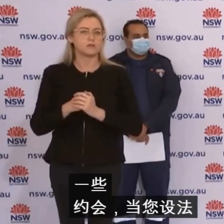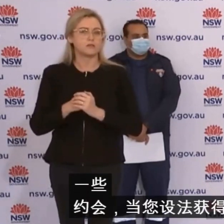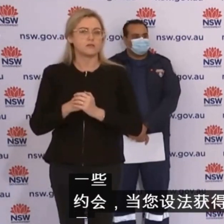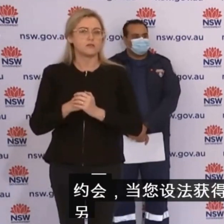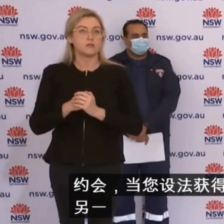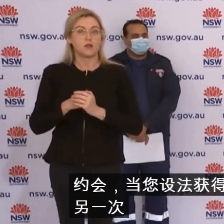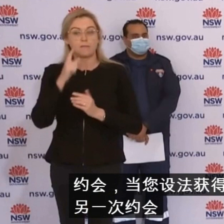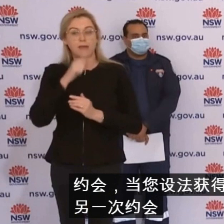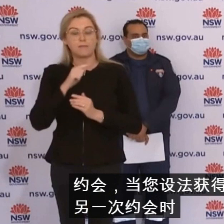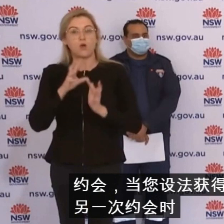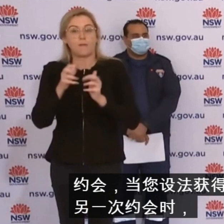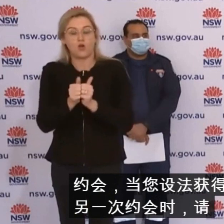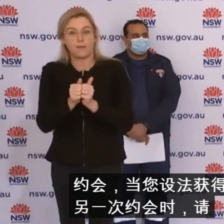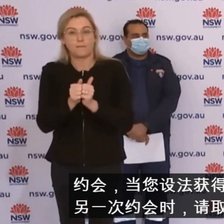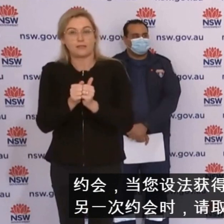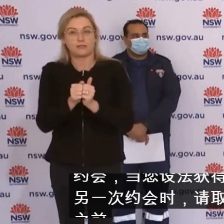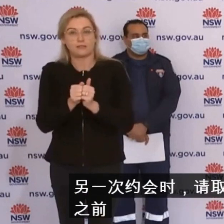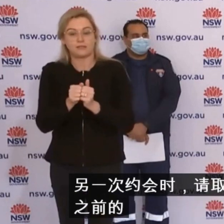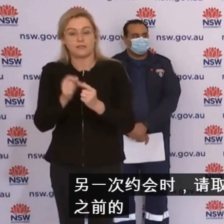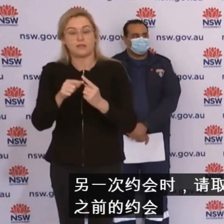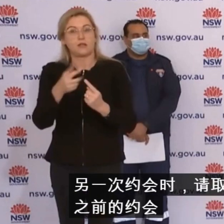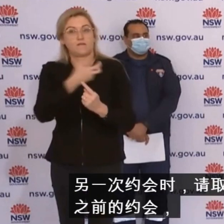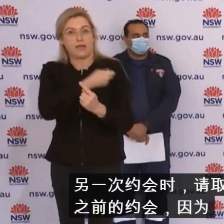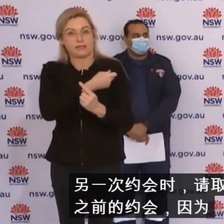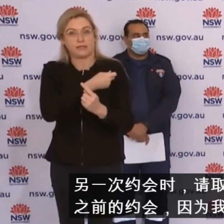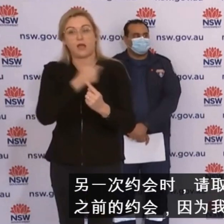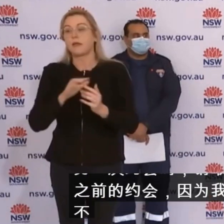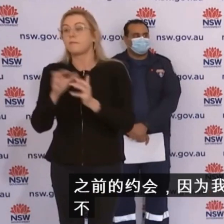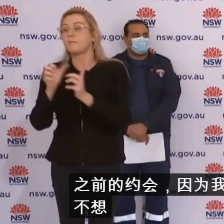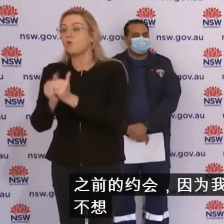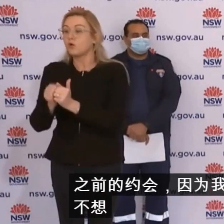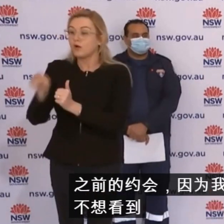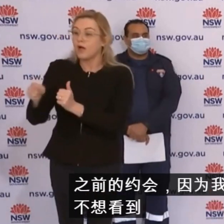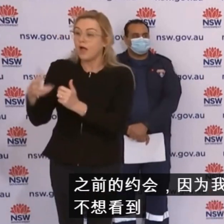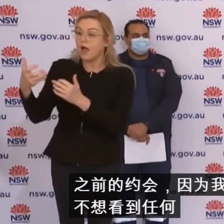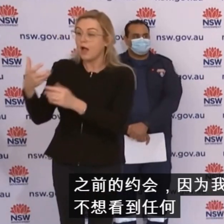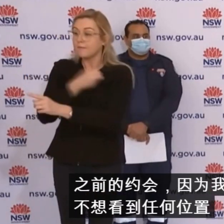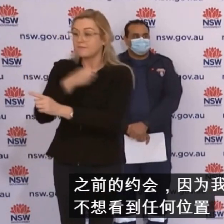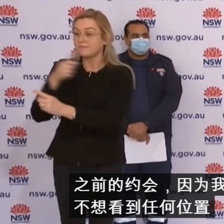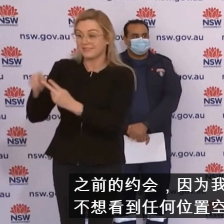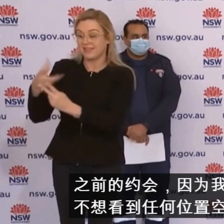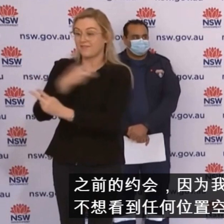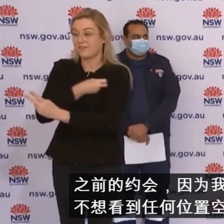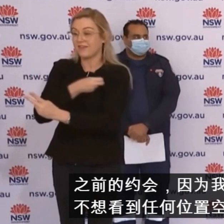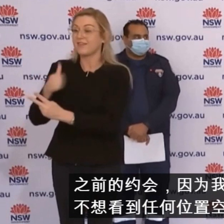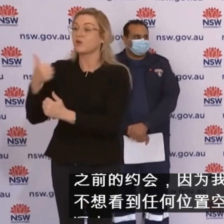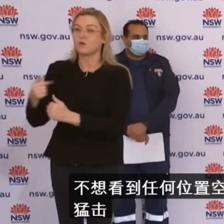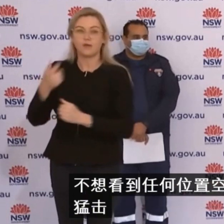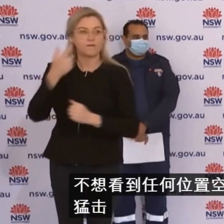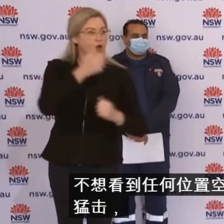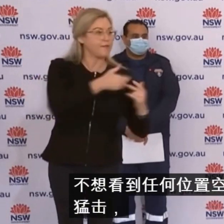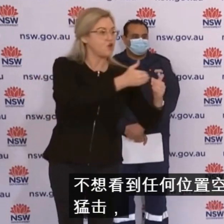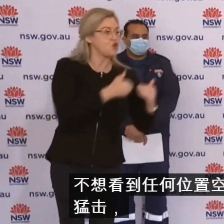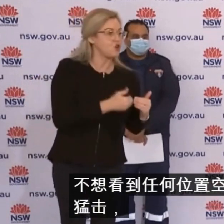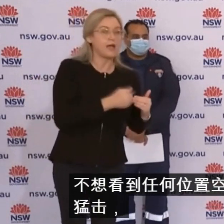you've managed to get another appointment, please cancel your previous appointment, because I don't want to see any spot going vacant for a jab